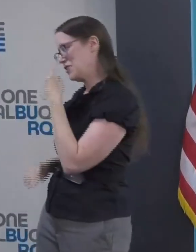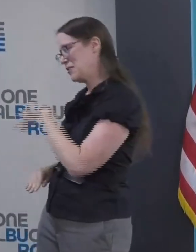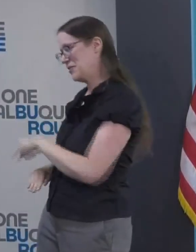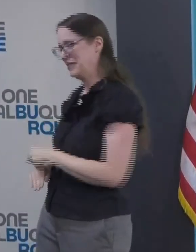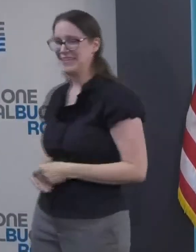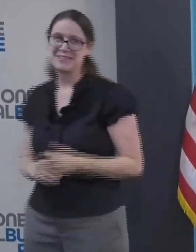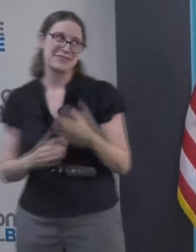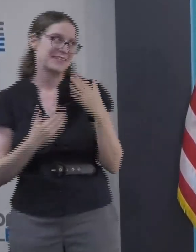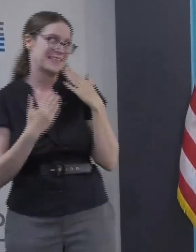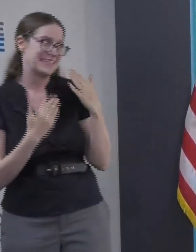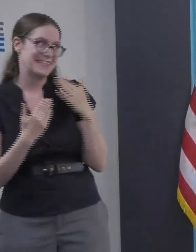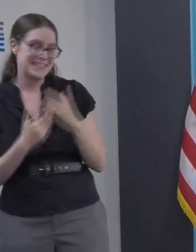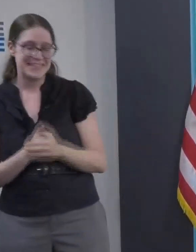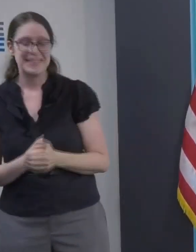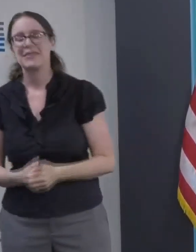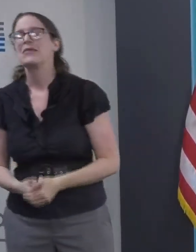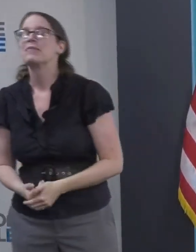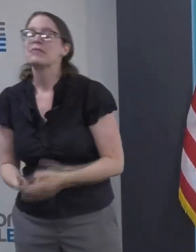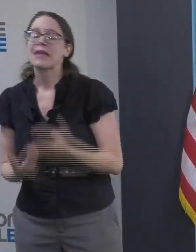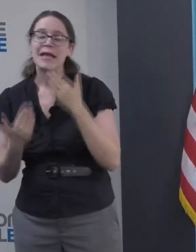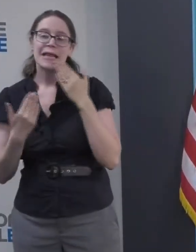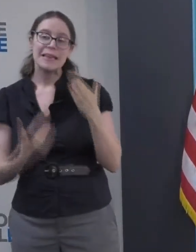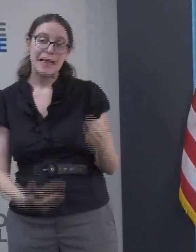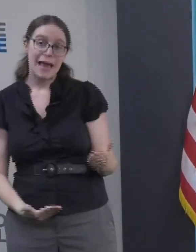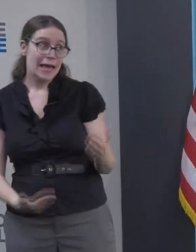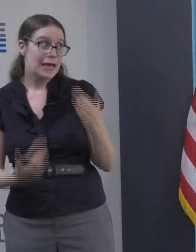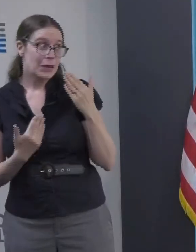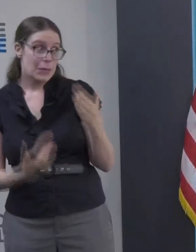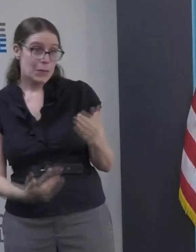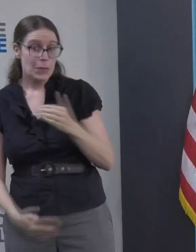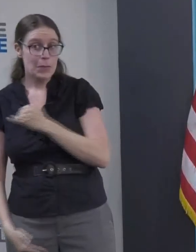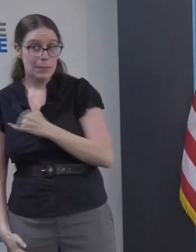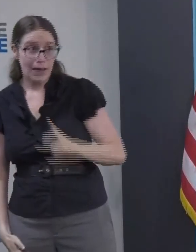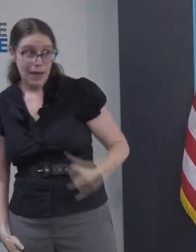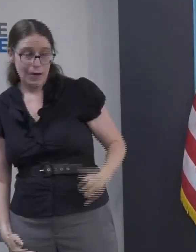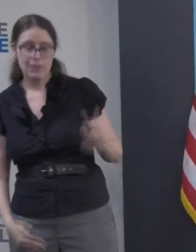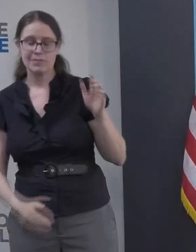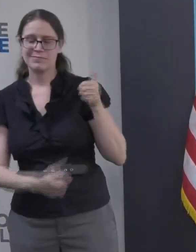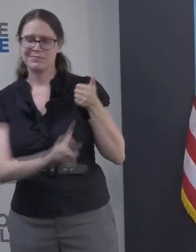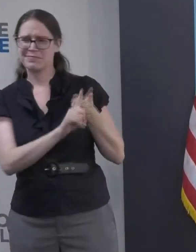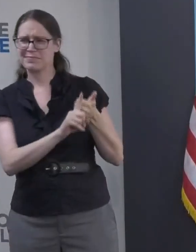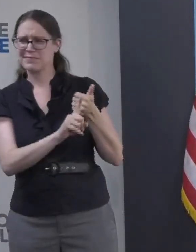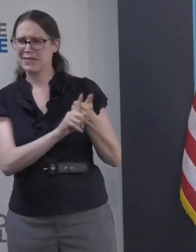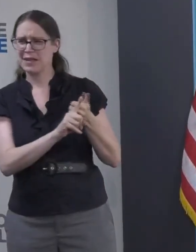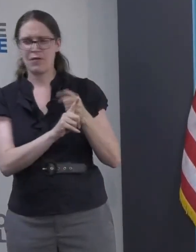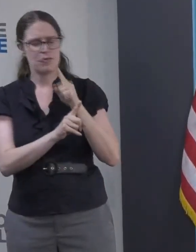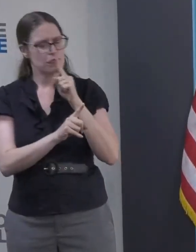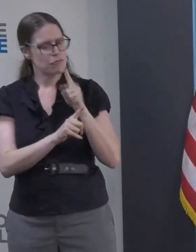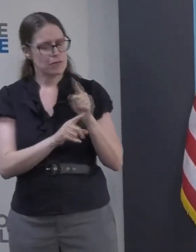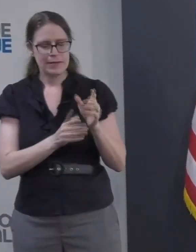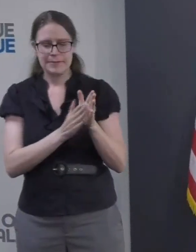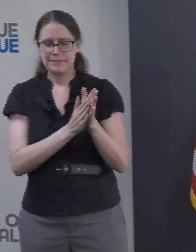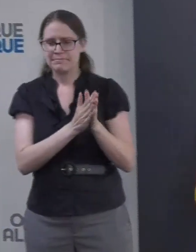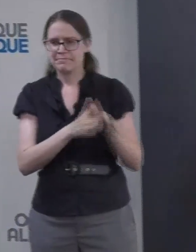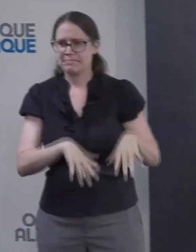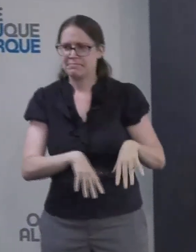Thank you, Mayor, and I want to thank the Mayor because of the way he has handled this